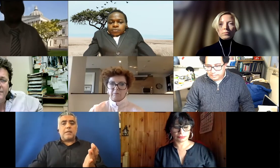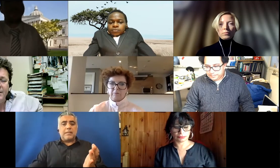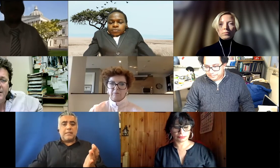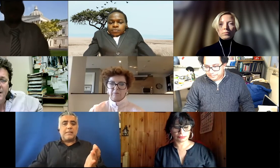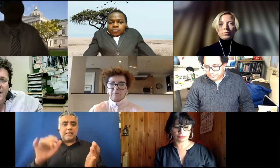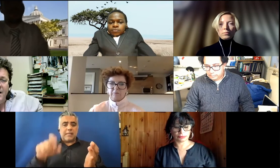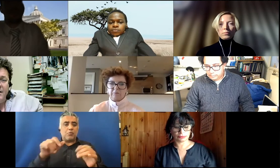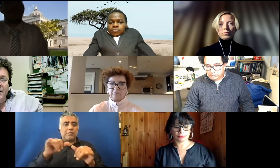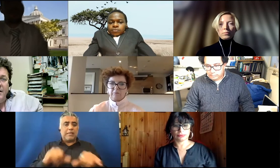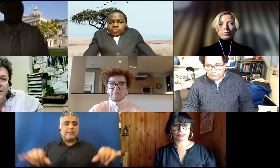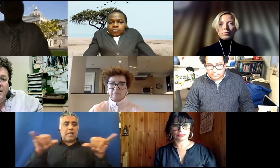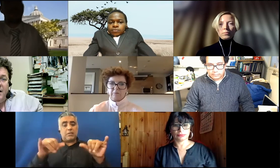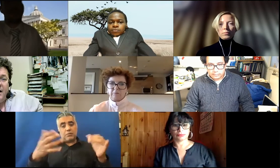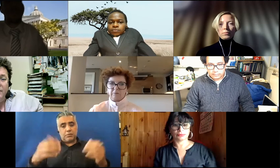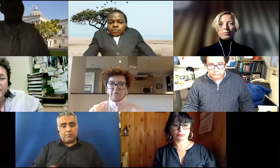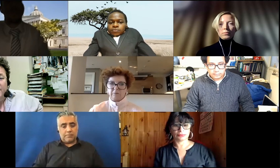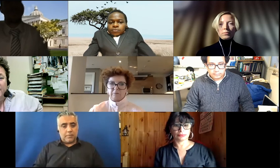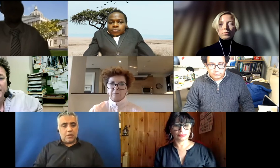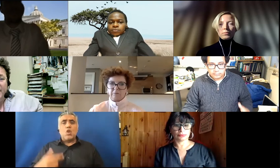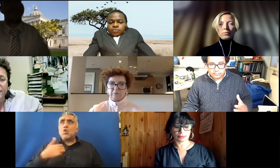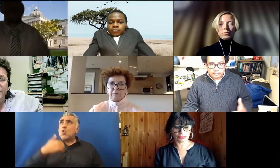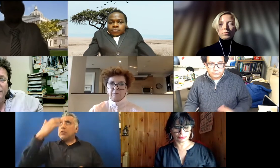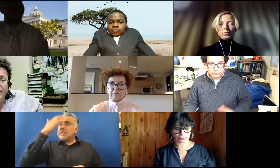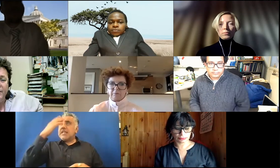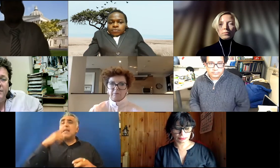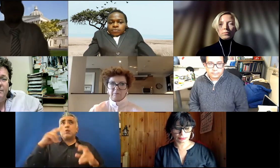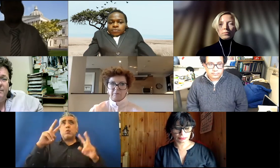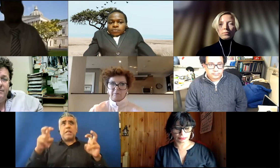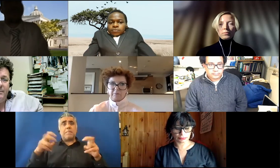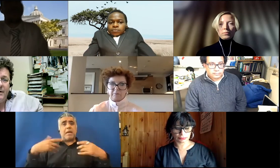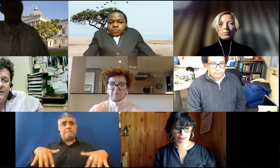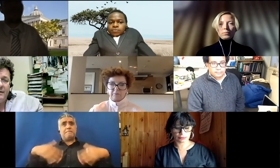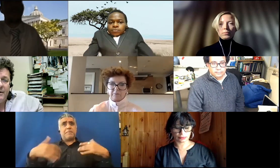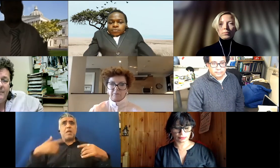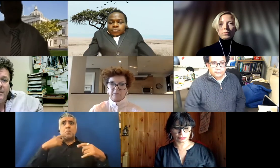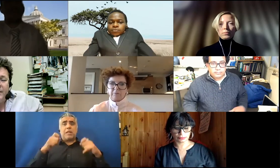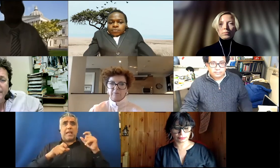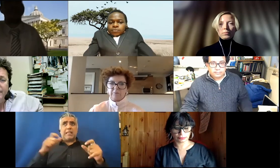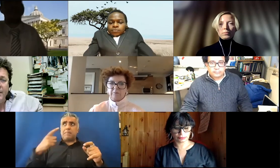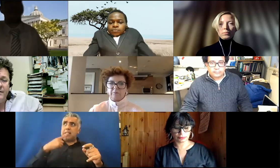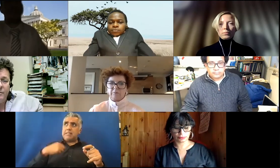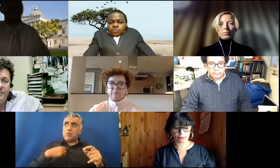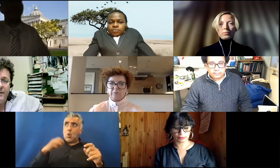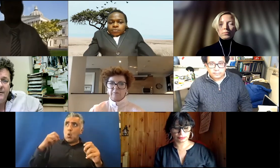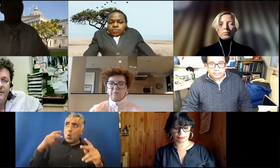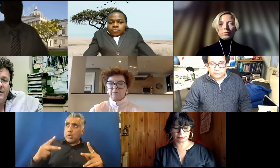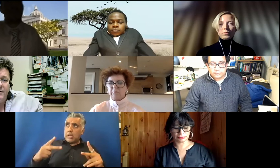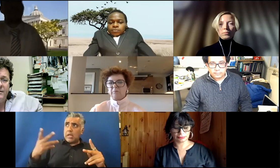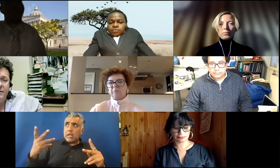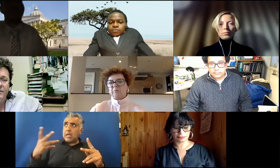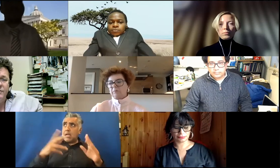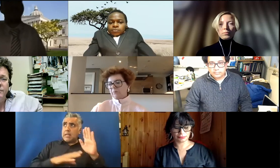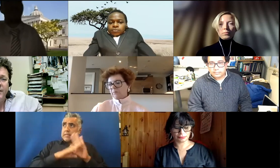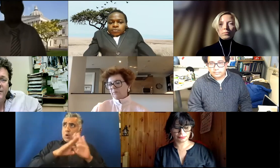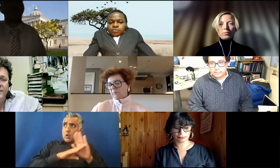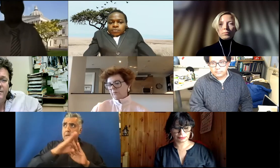standards. I know this is a big issue because people are telling me, okay, development is